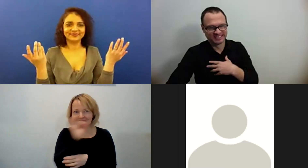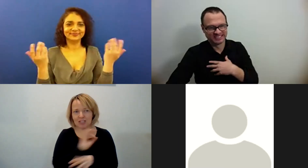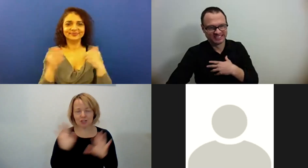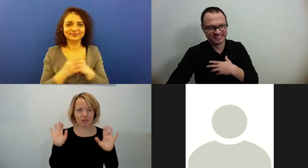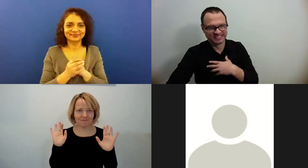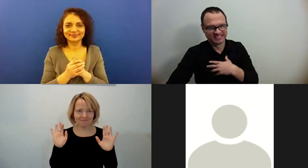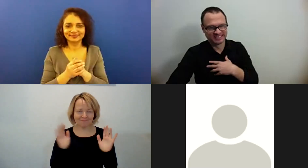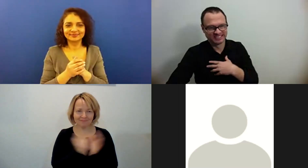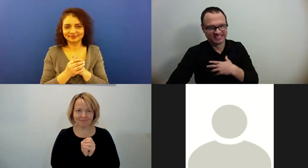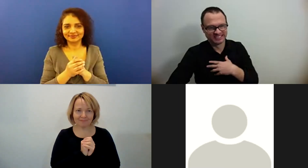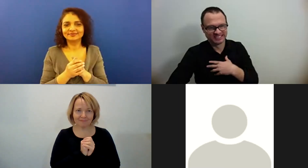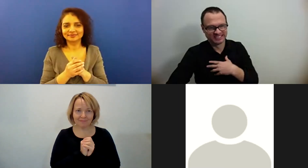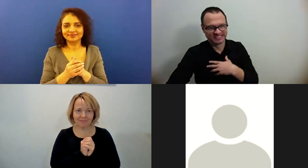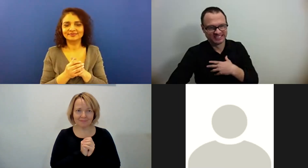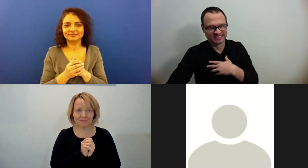Are not